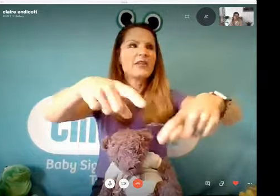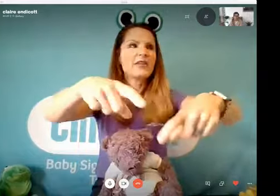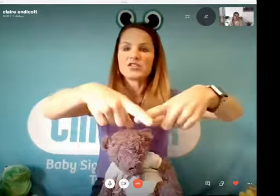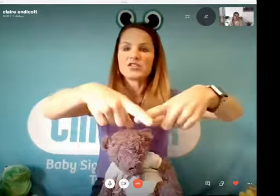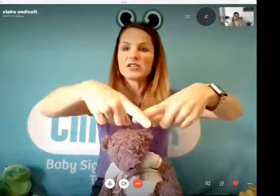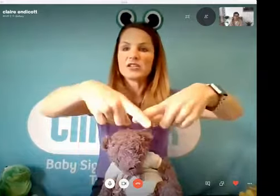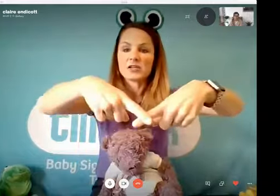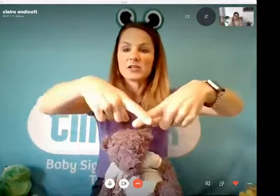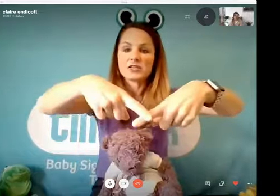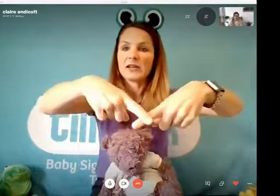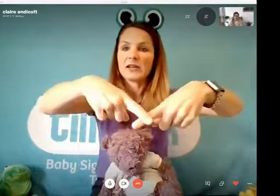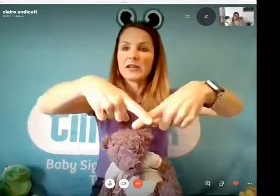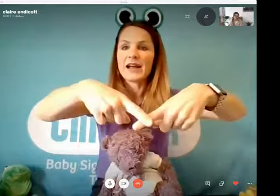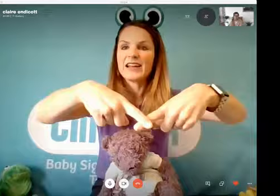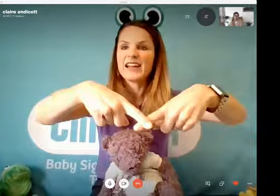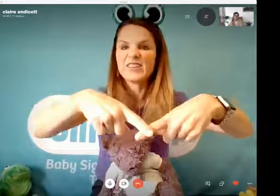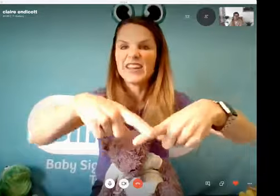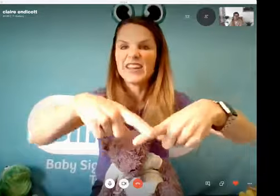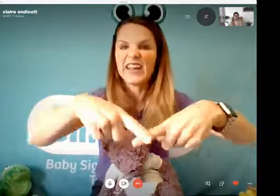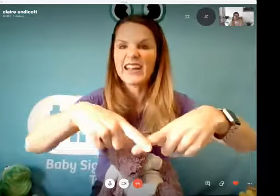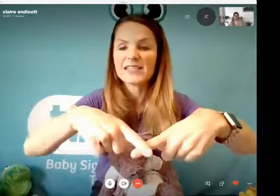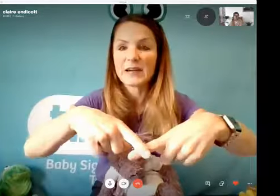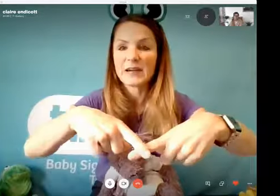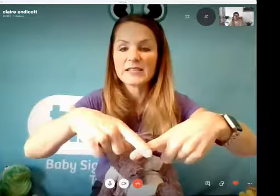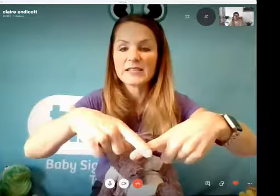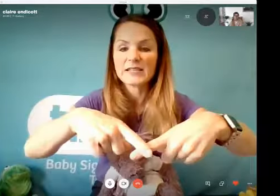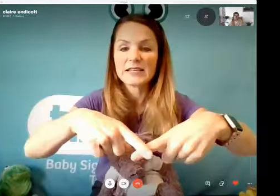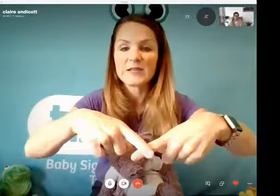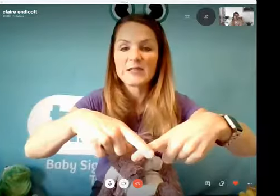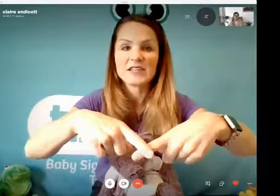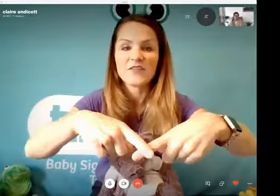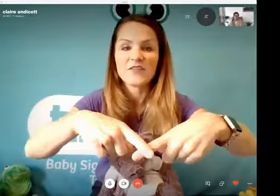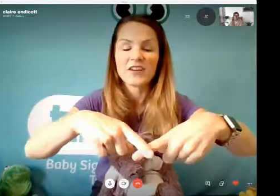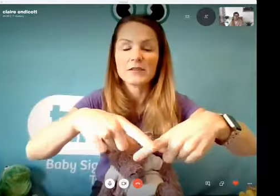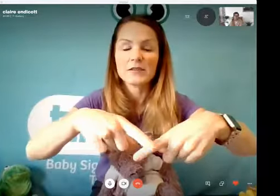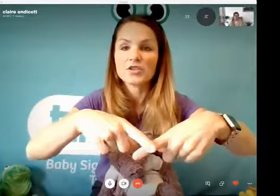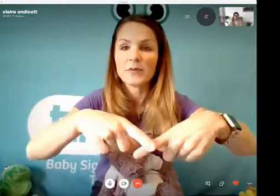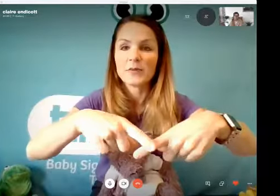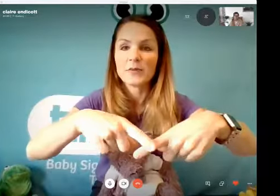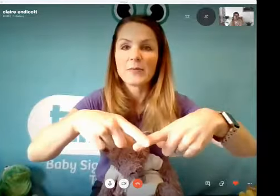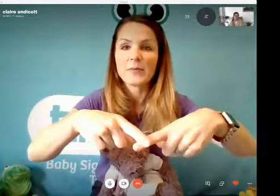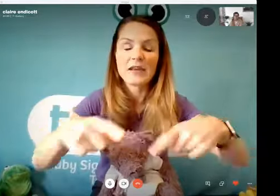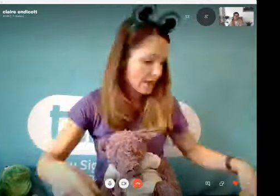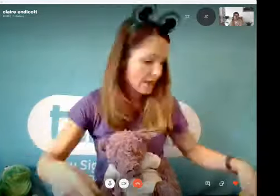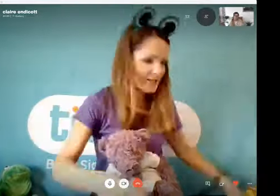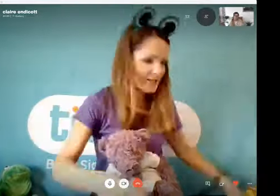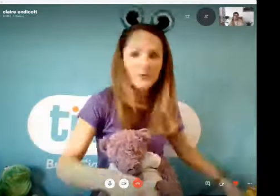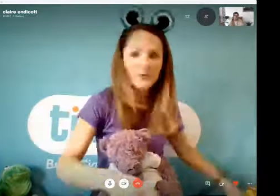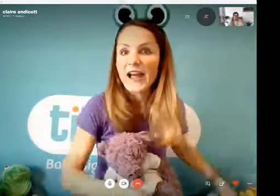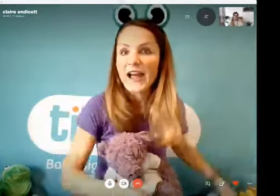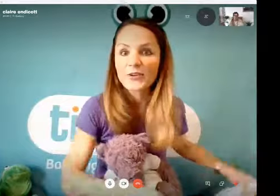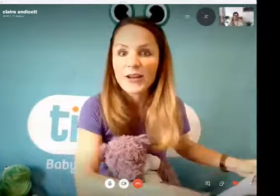she started doing it like that. That's okay. Doesn't matter. Doesn't need to be specific as long as you know what they mean. So shall we have a look at daddy,